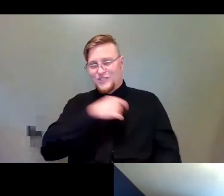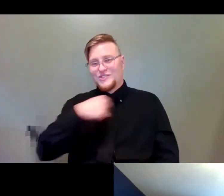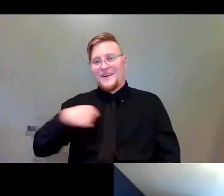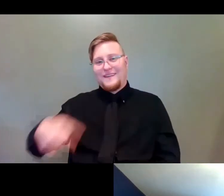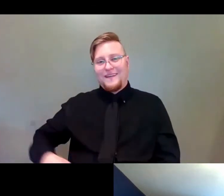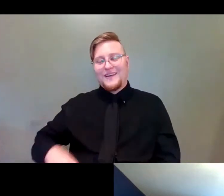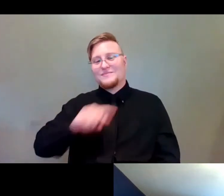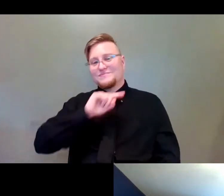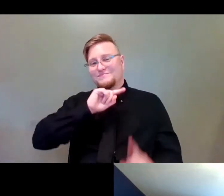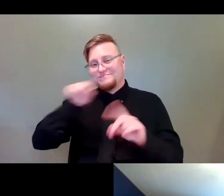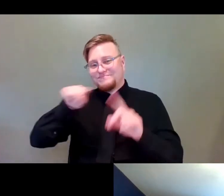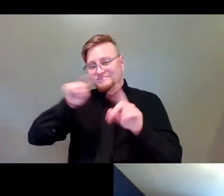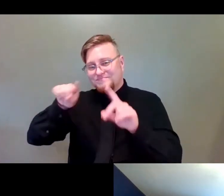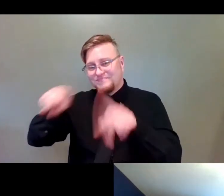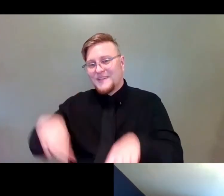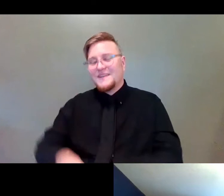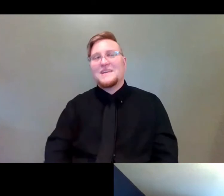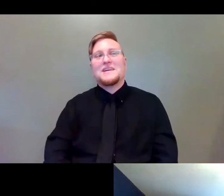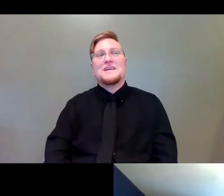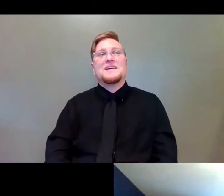I think that you